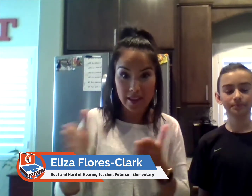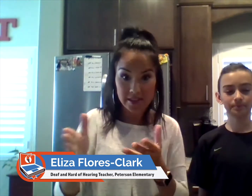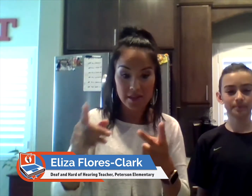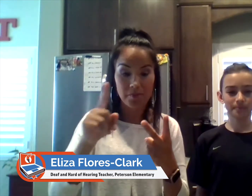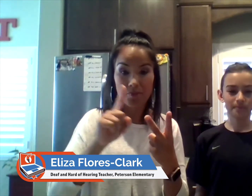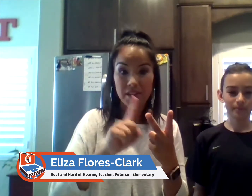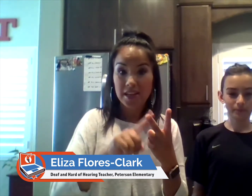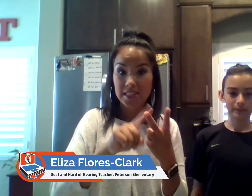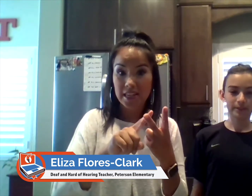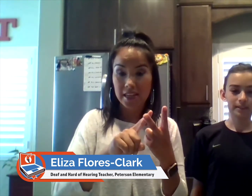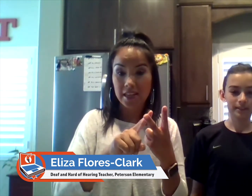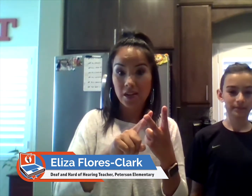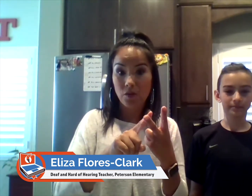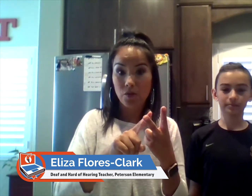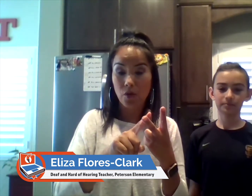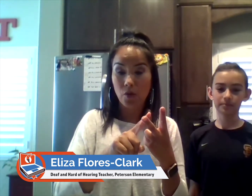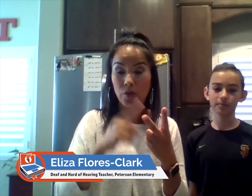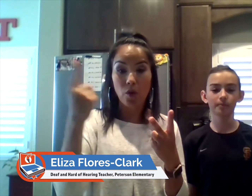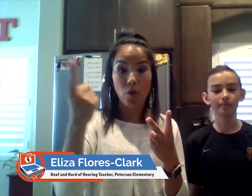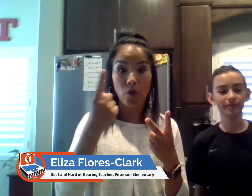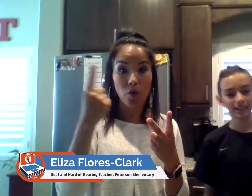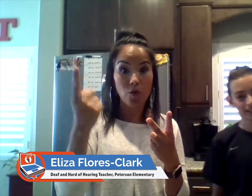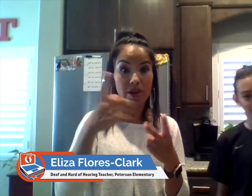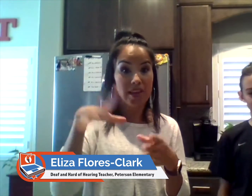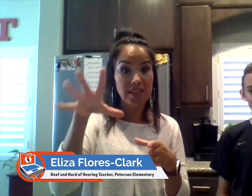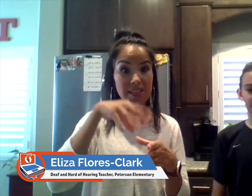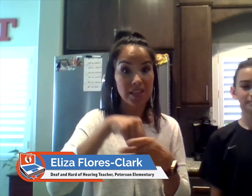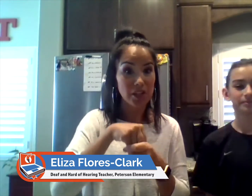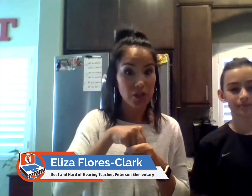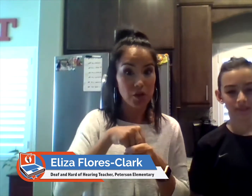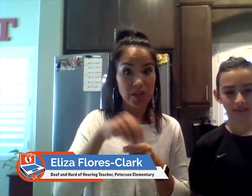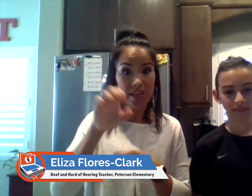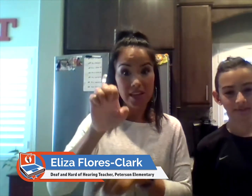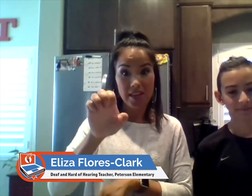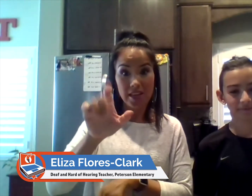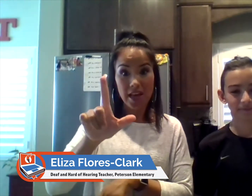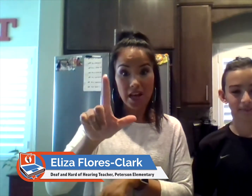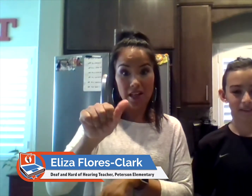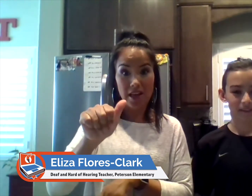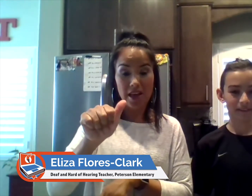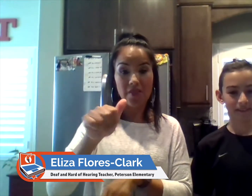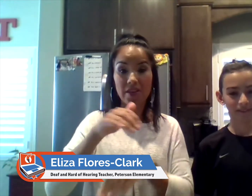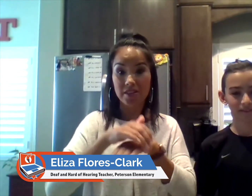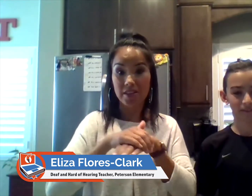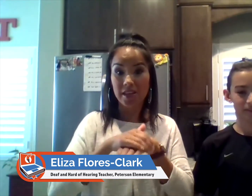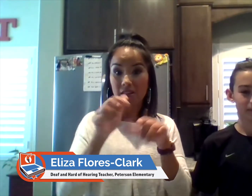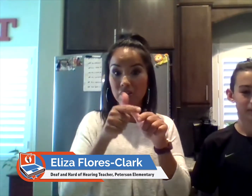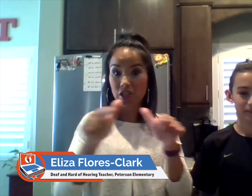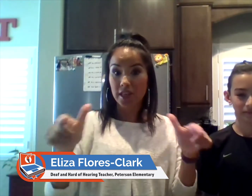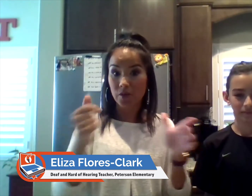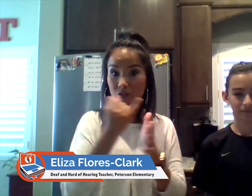lesson. Second, we always include ELA, that's the English Language